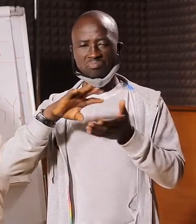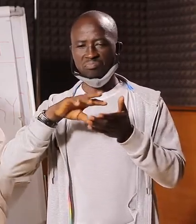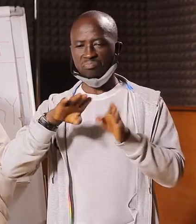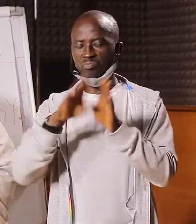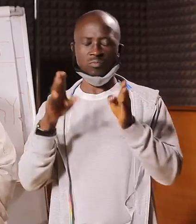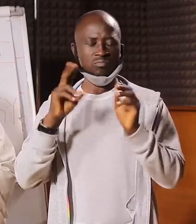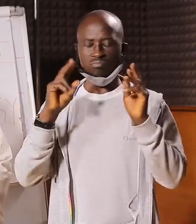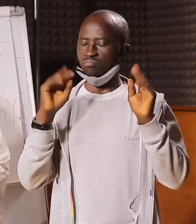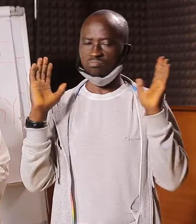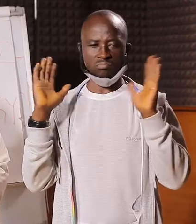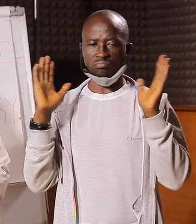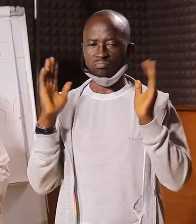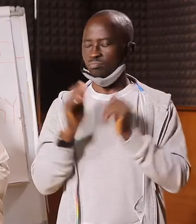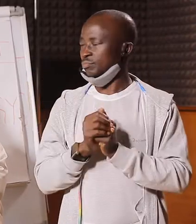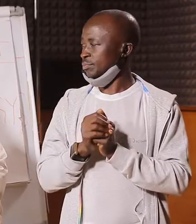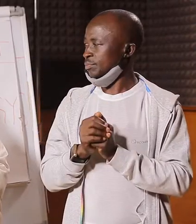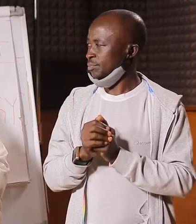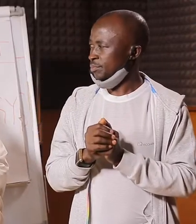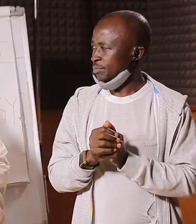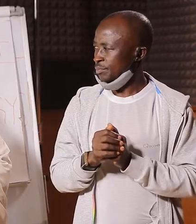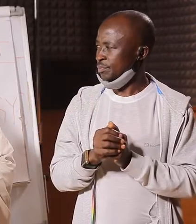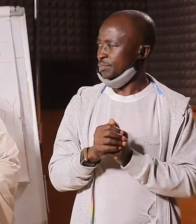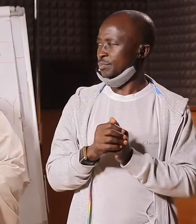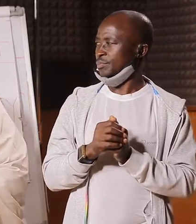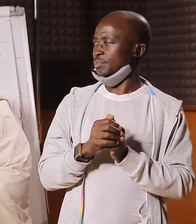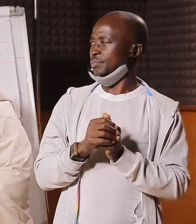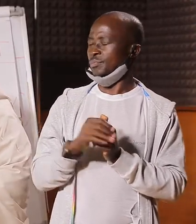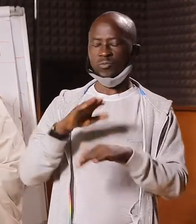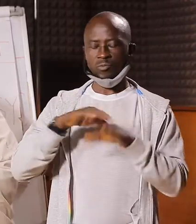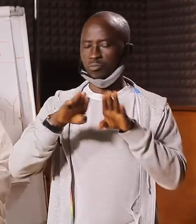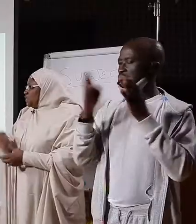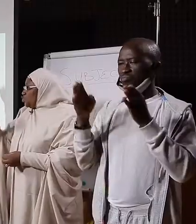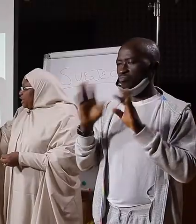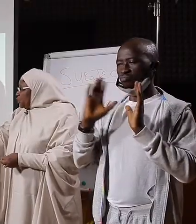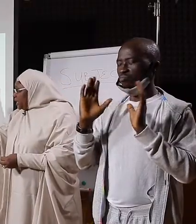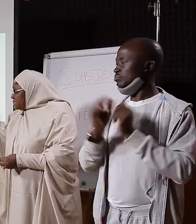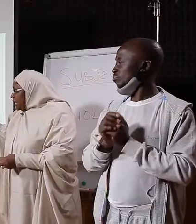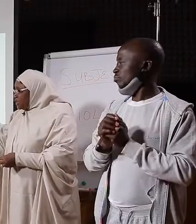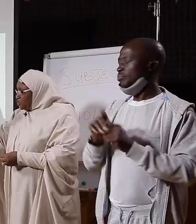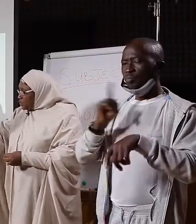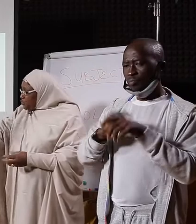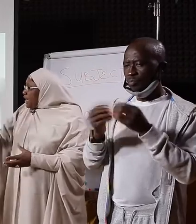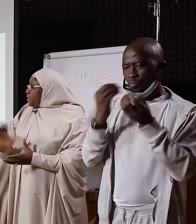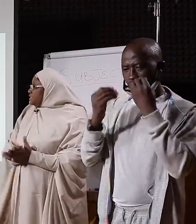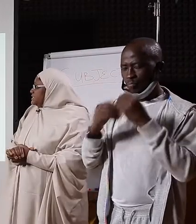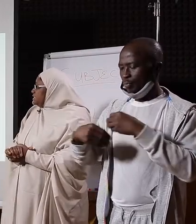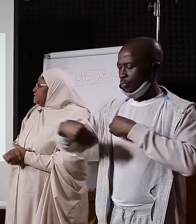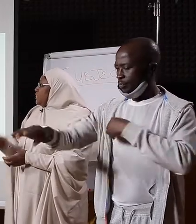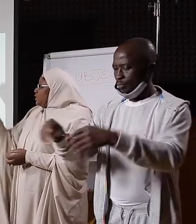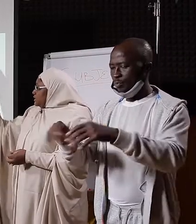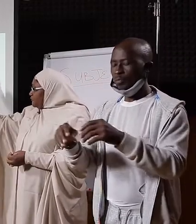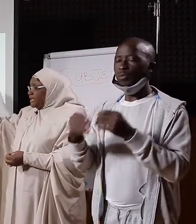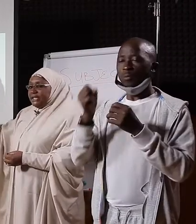how ripe, it will not open to release what is inside the hard endocarp. But when you eat the cashew, you throw away the